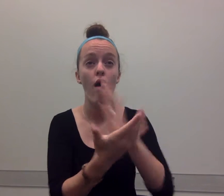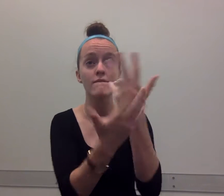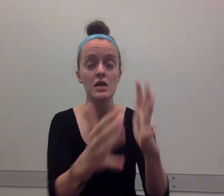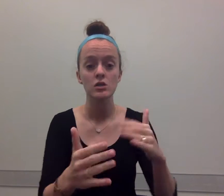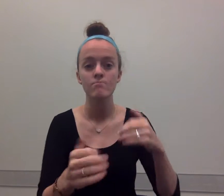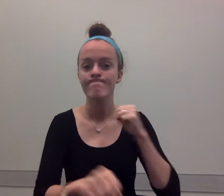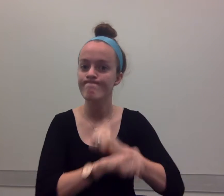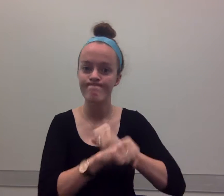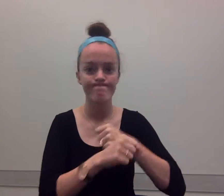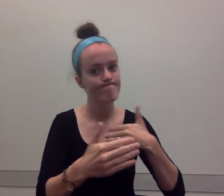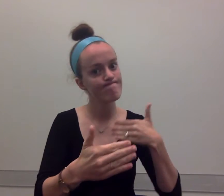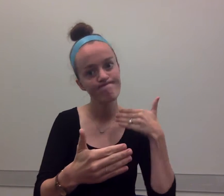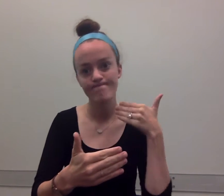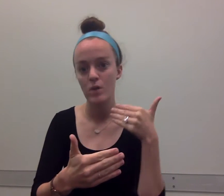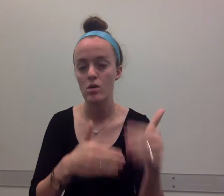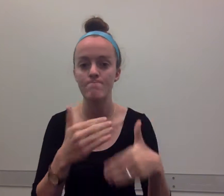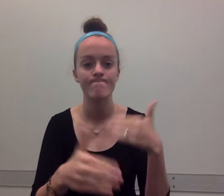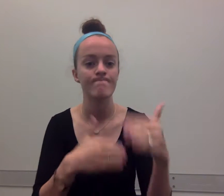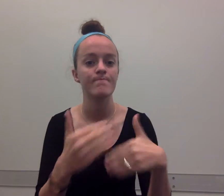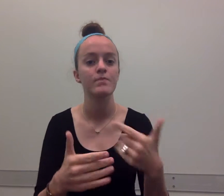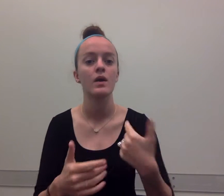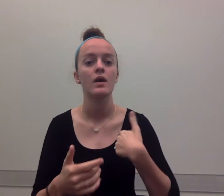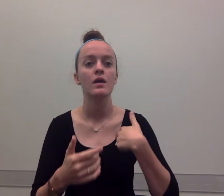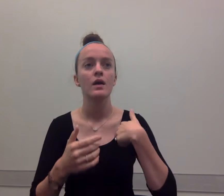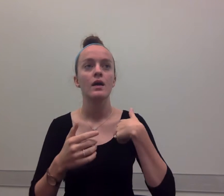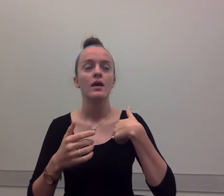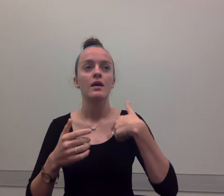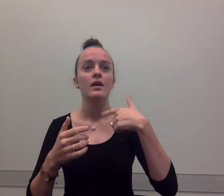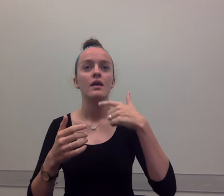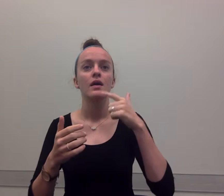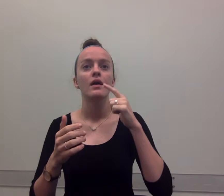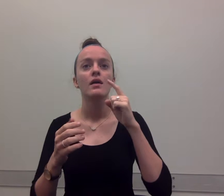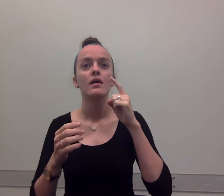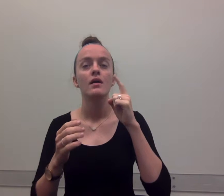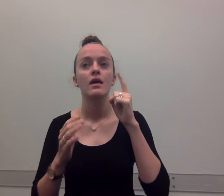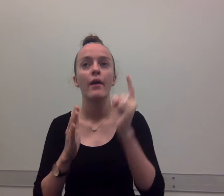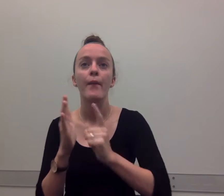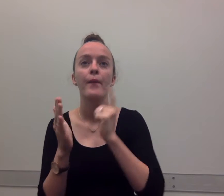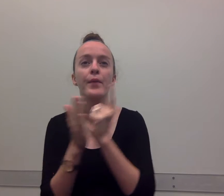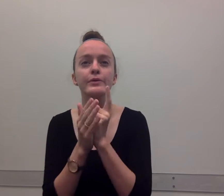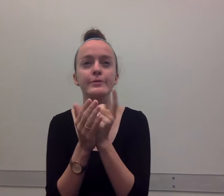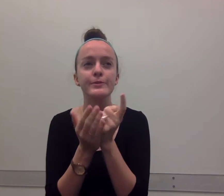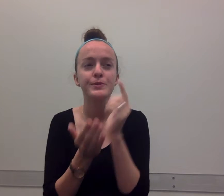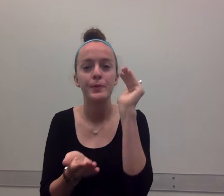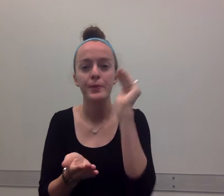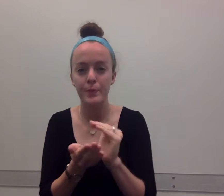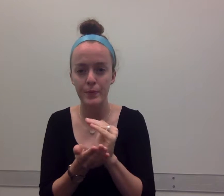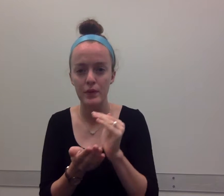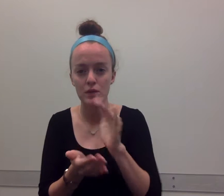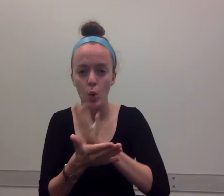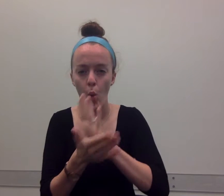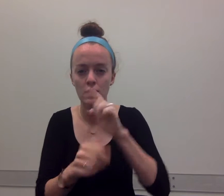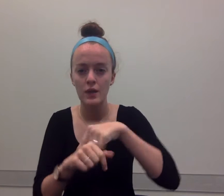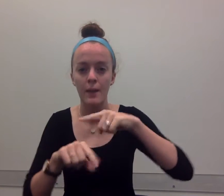but picking up extra hours in the summer to cover for my lighter load in the spring and the fall and the spring.